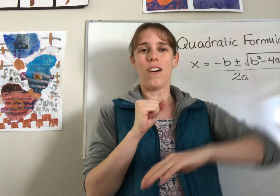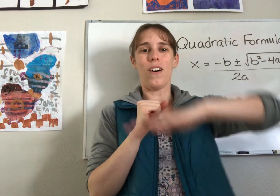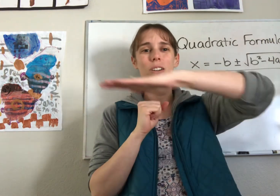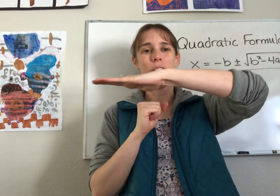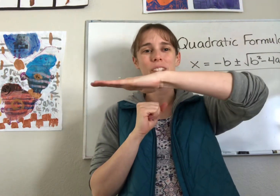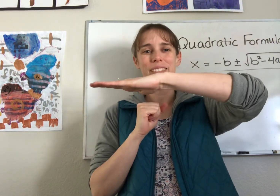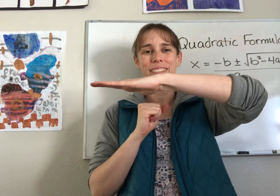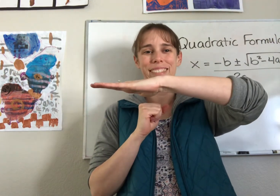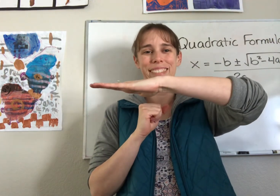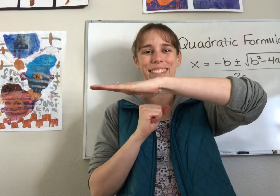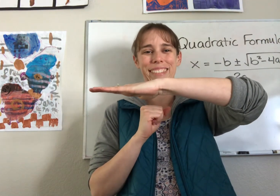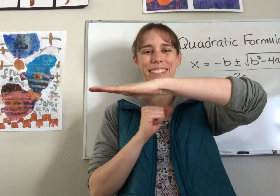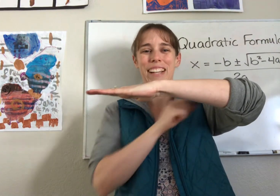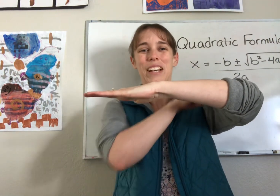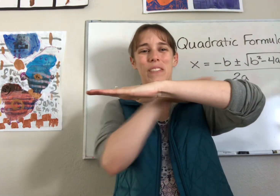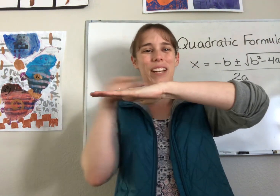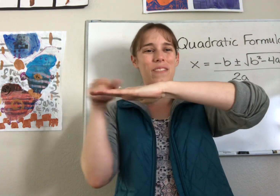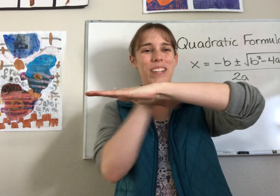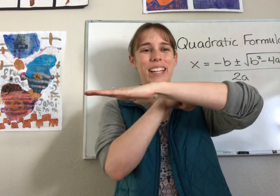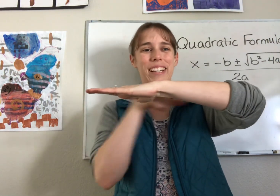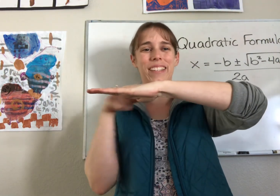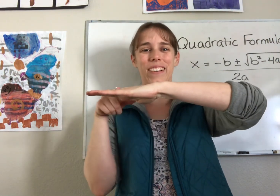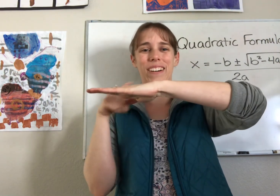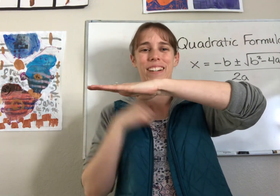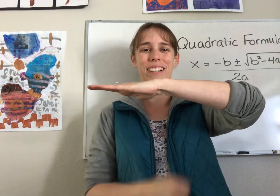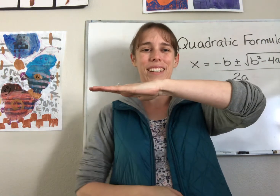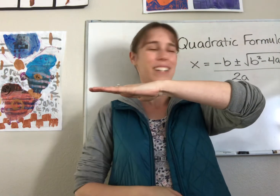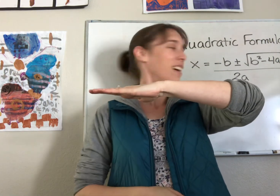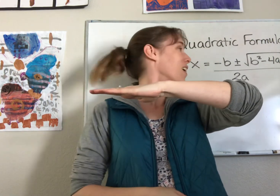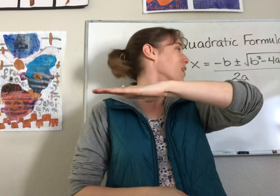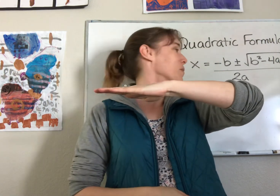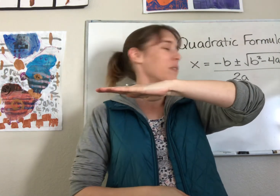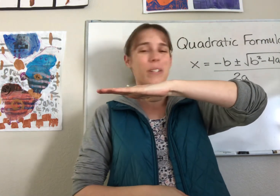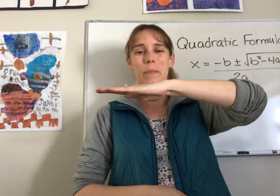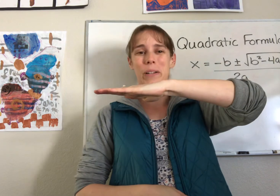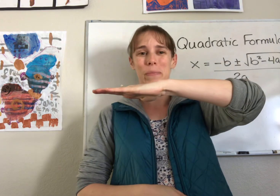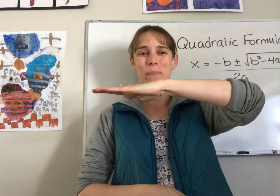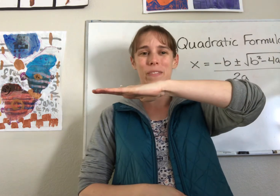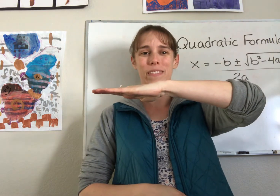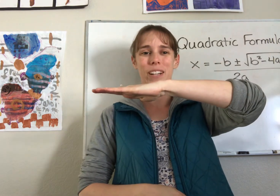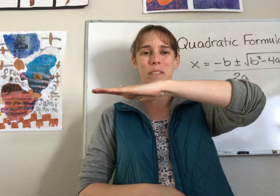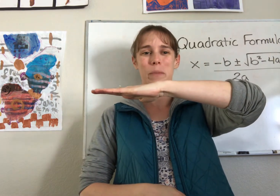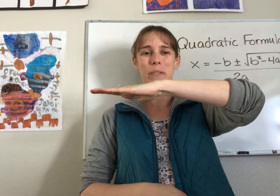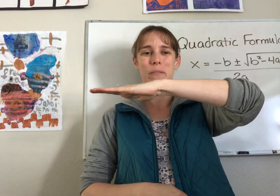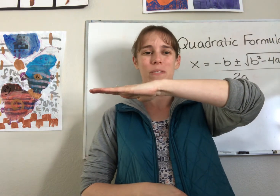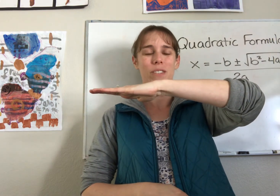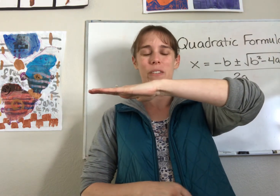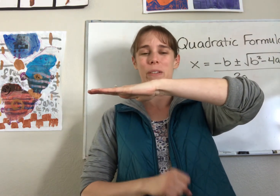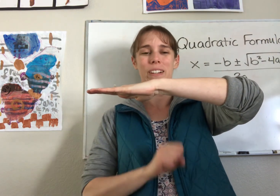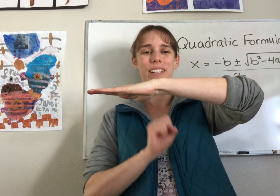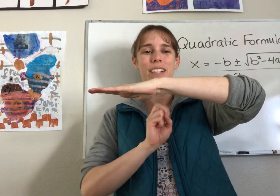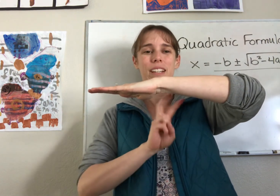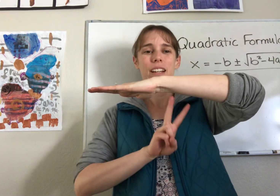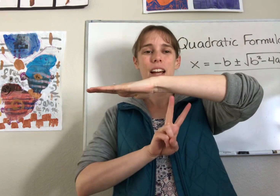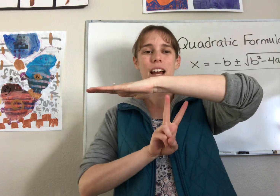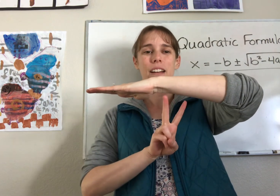All over. So make a big, long division bar, fraction bar, whatever you want to call it. And